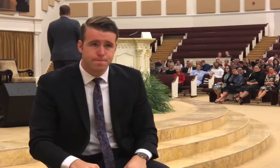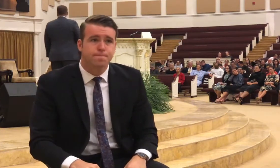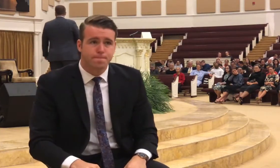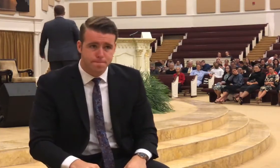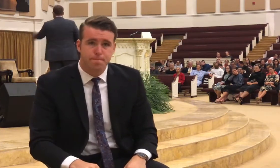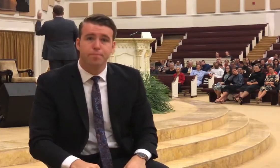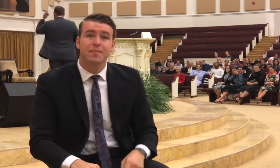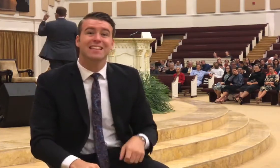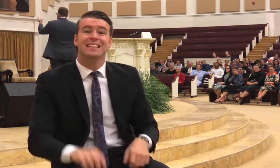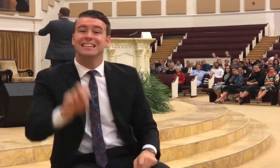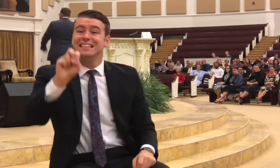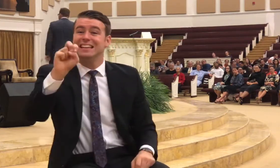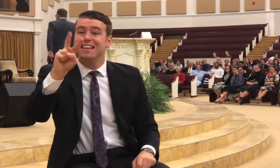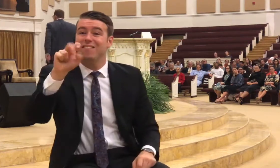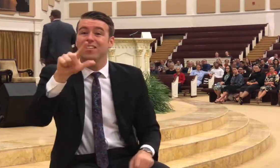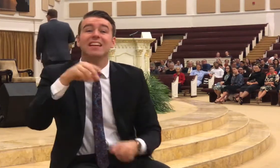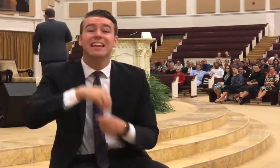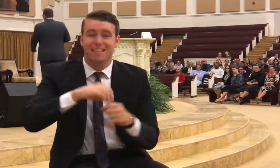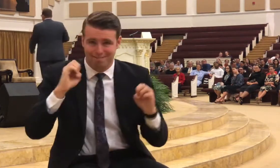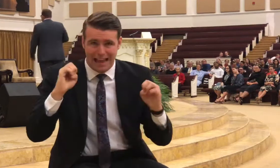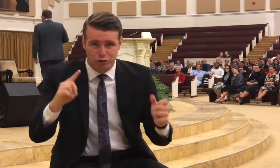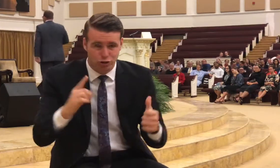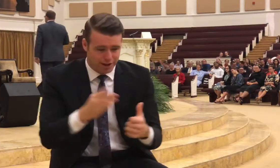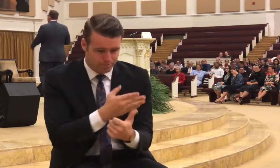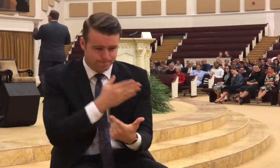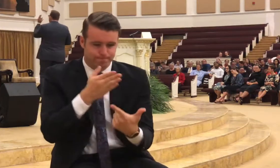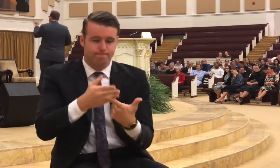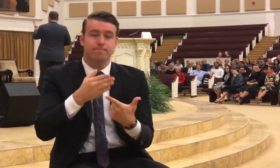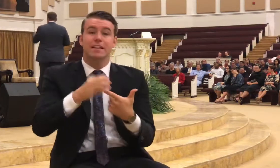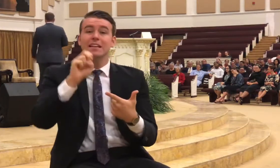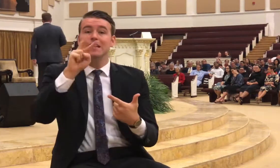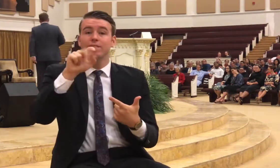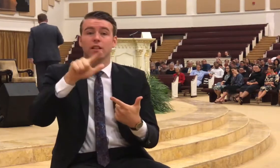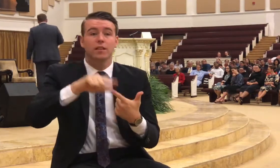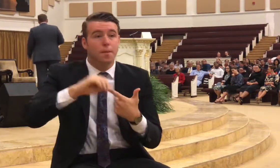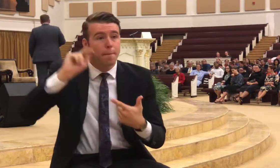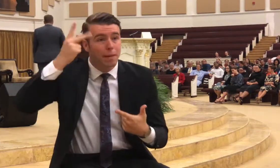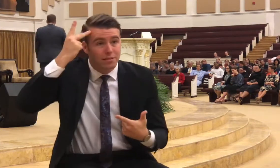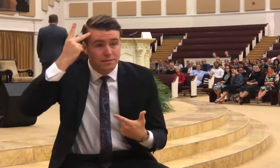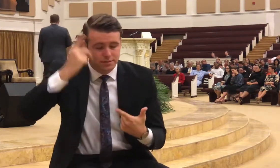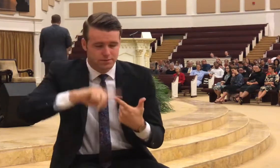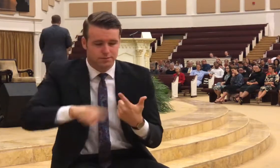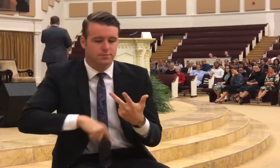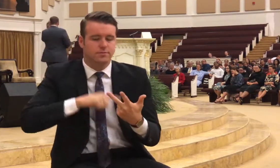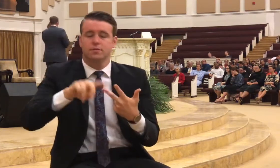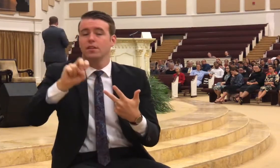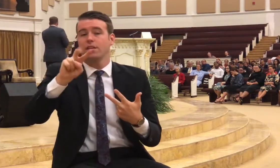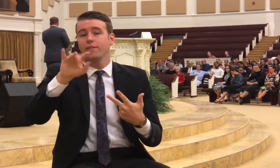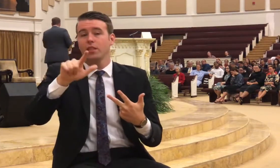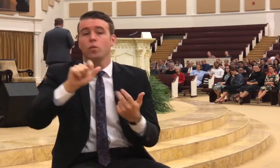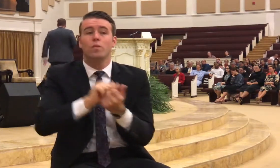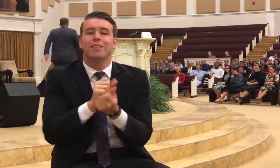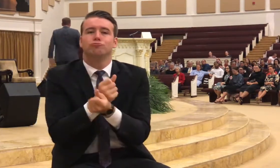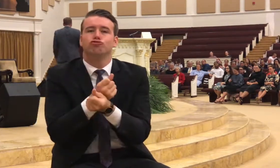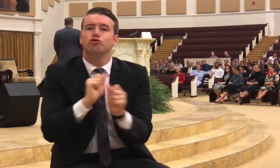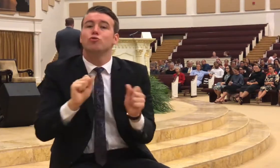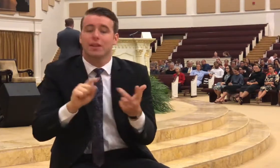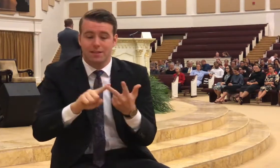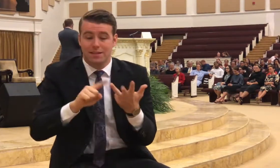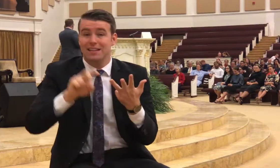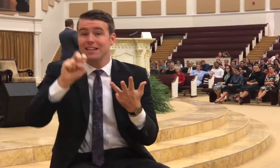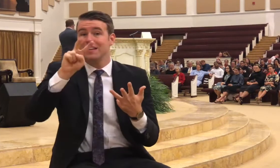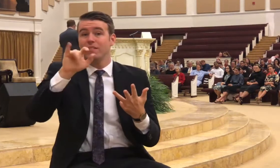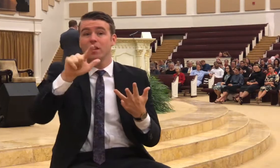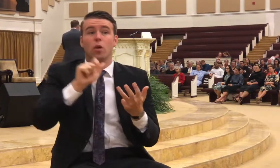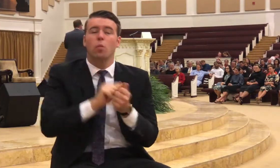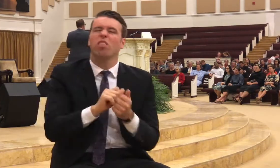There's evil in education. There's evil in politics. There's evil in security. There's evil